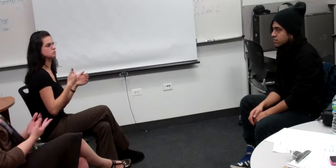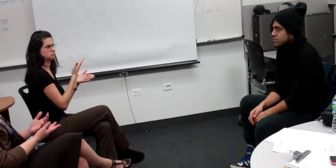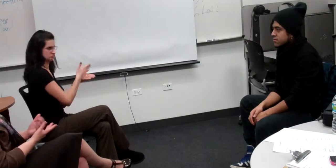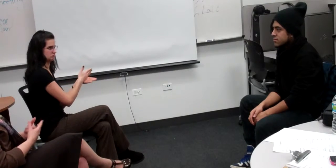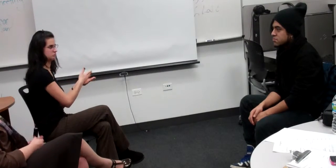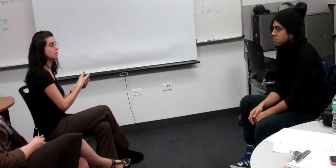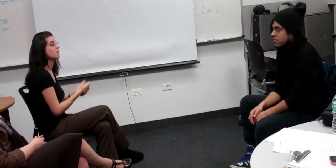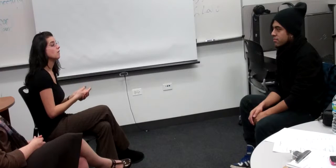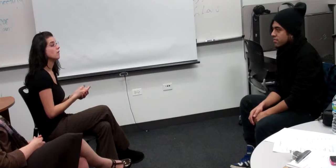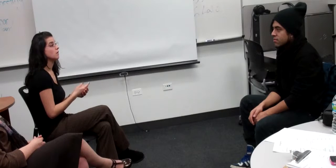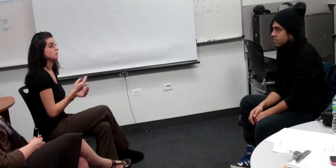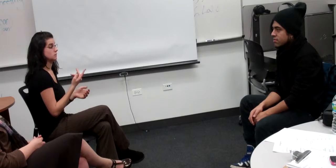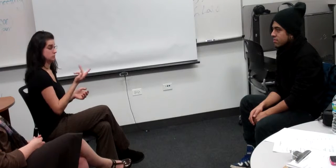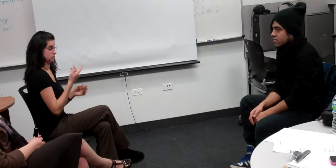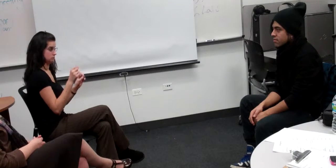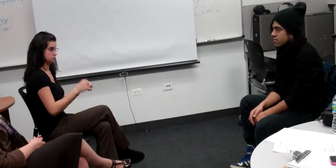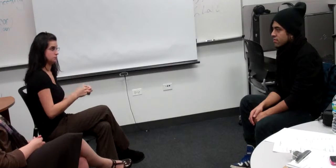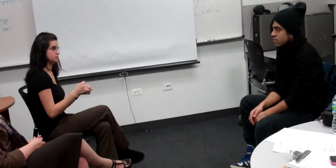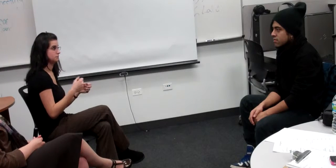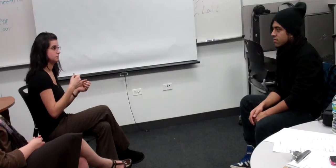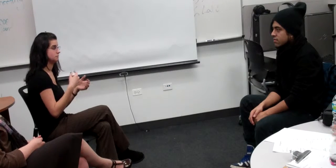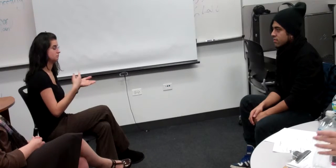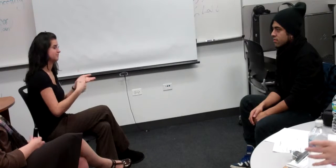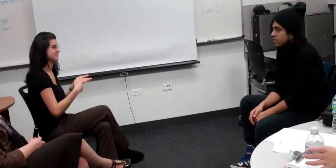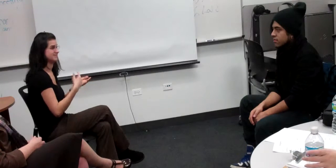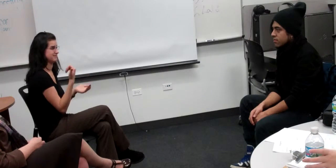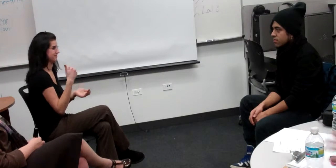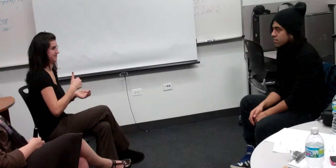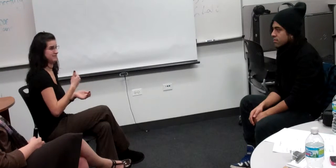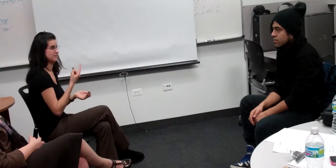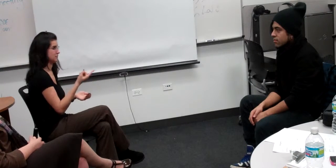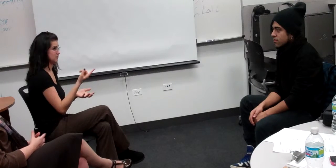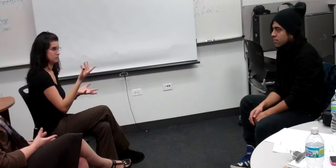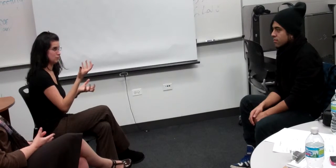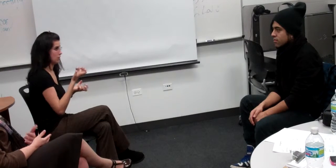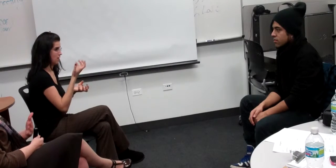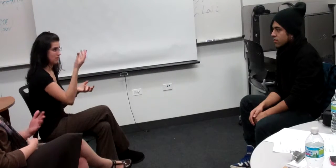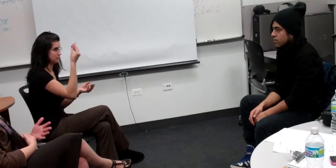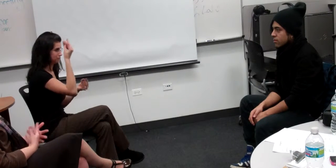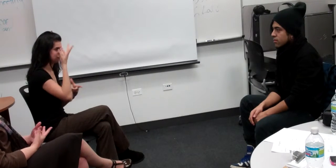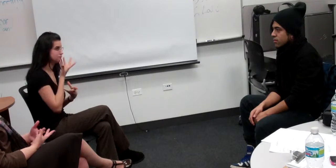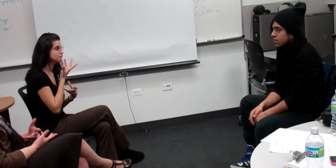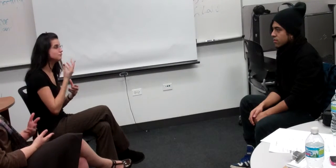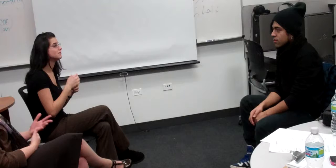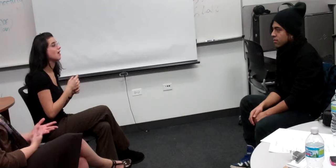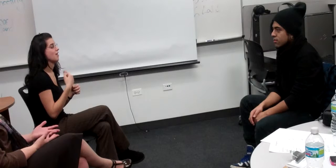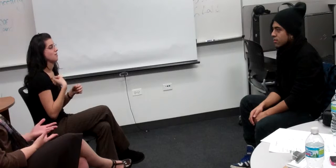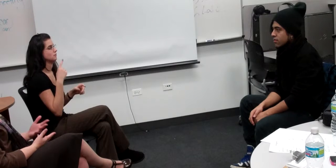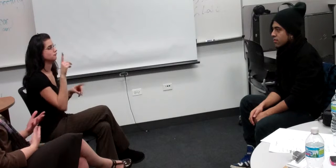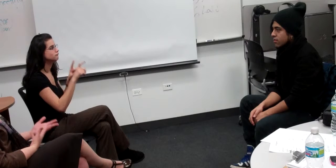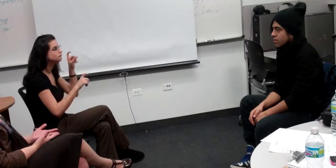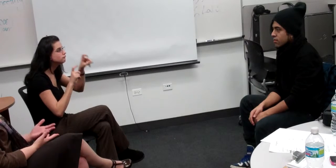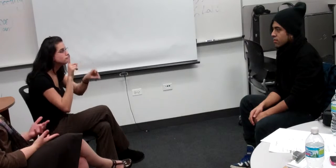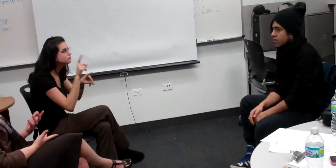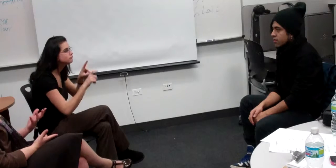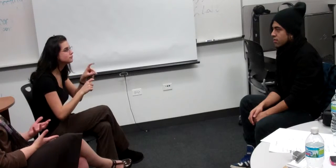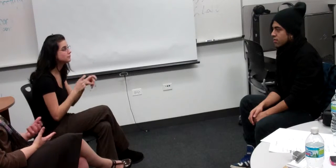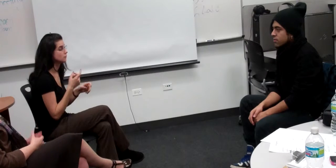you feel like you want to talk about. And I'll be asking you questions, and we'll just work together to sort of